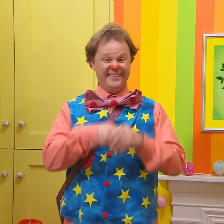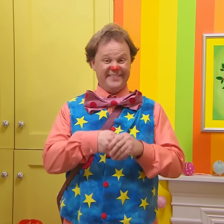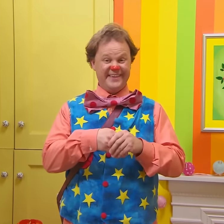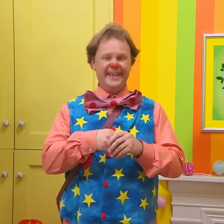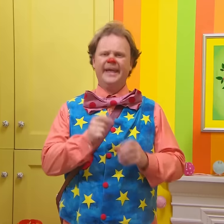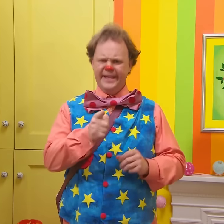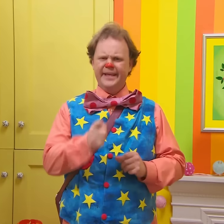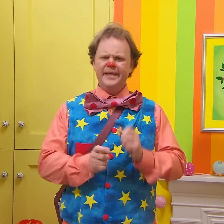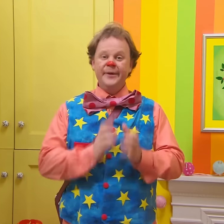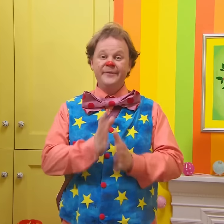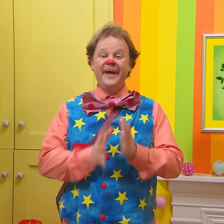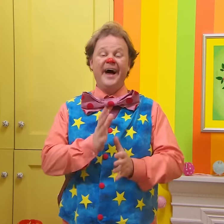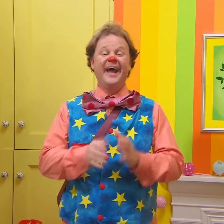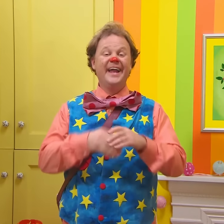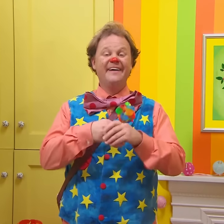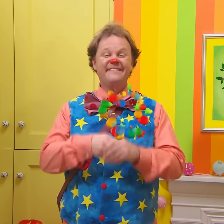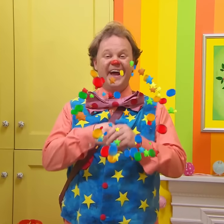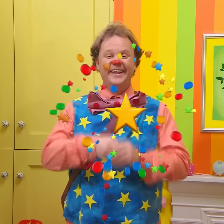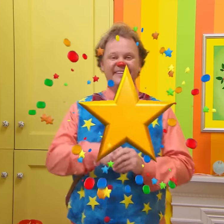Friends. You sign friends.